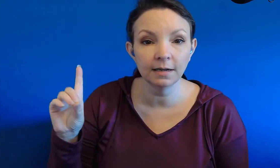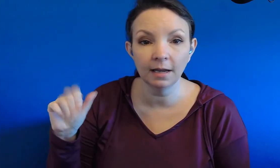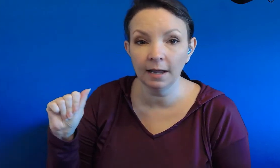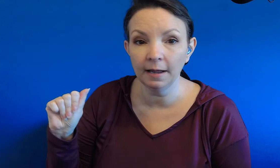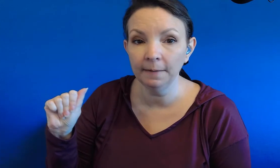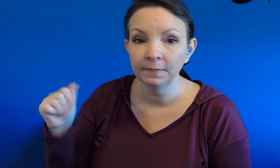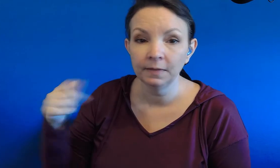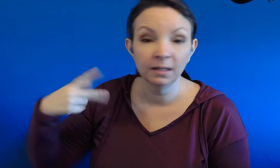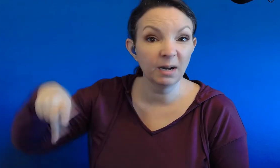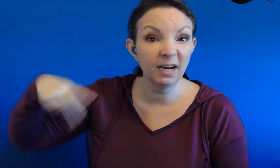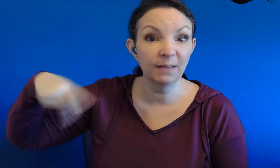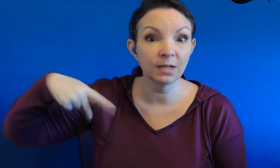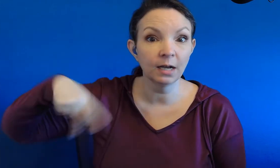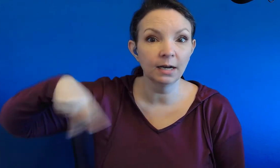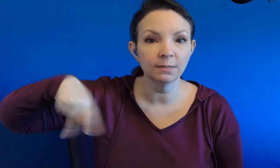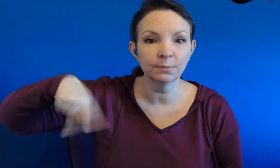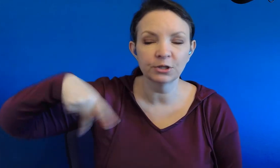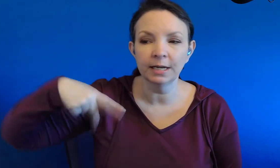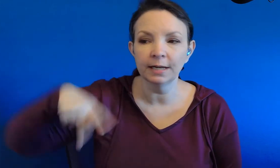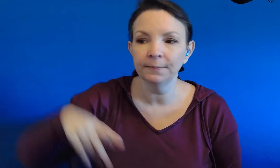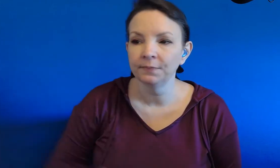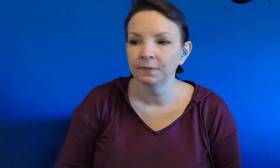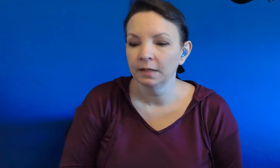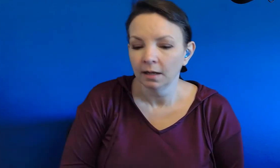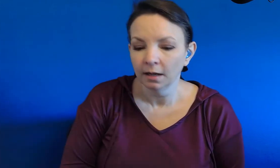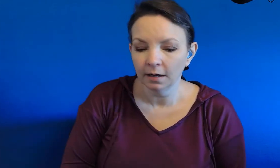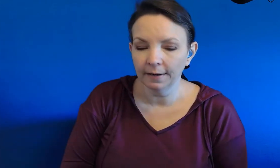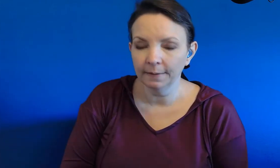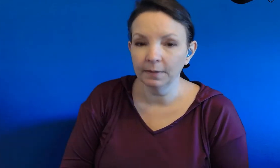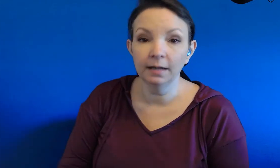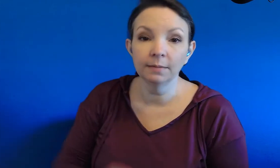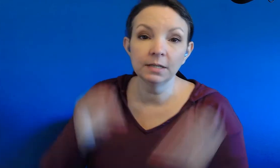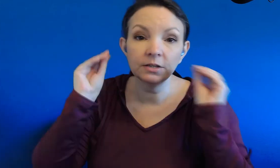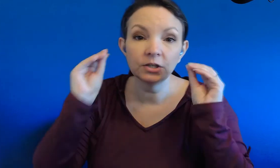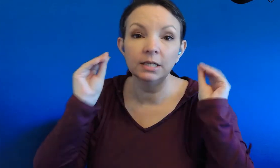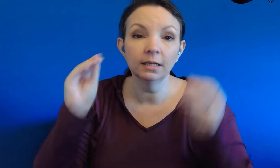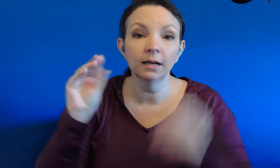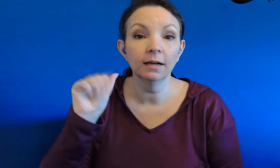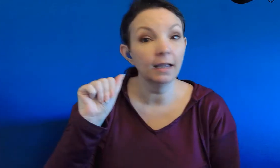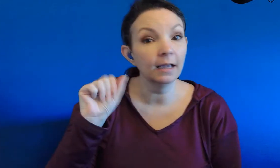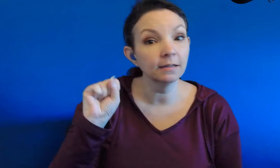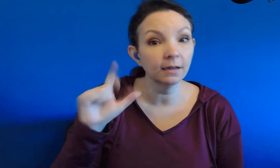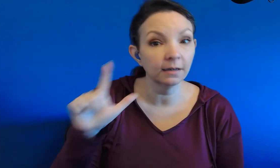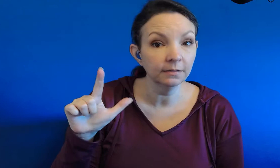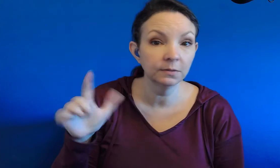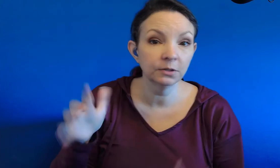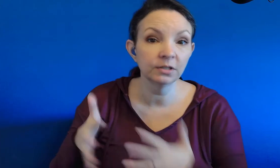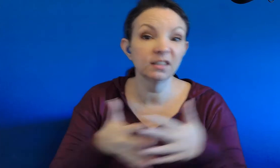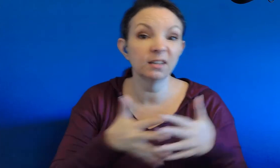Preseda, and my name sign is Preseda. I am teaching ASL, which is the